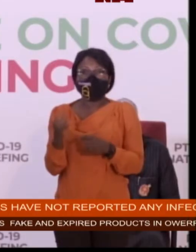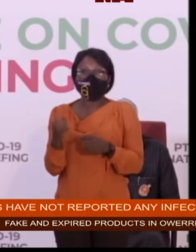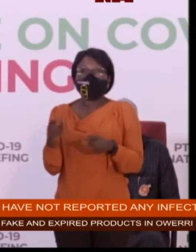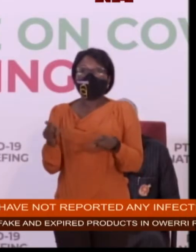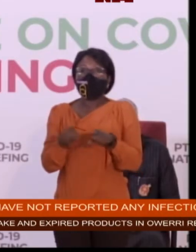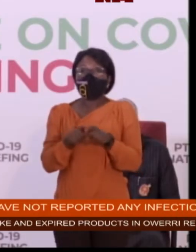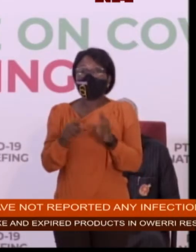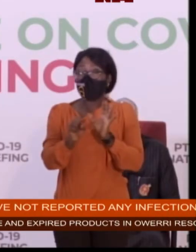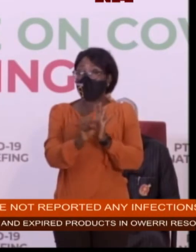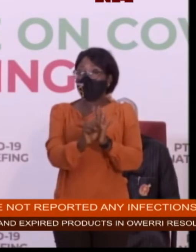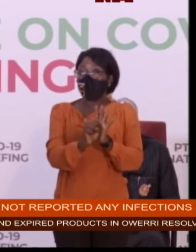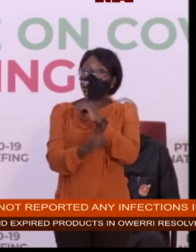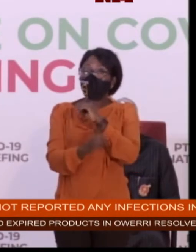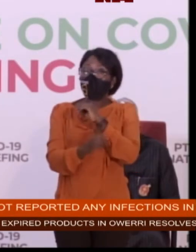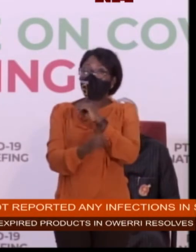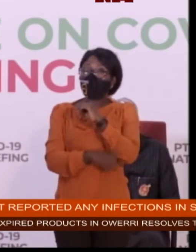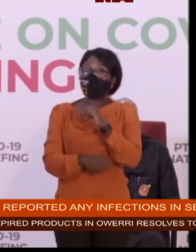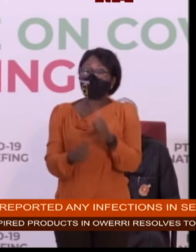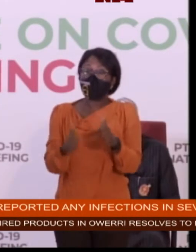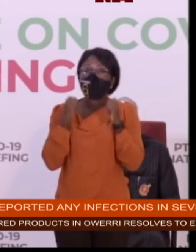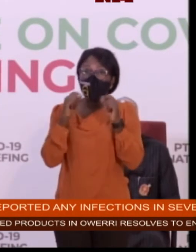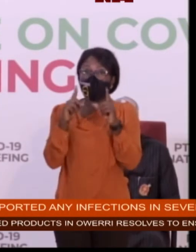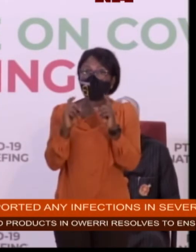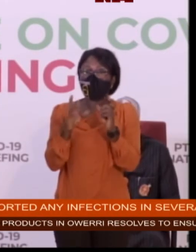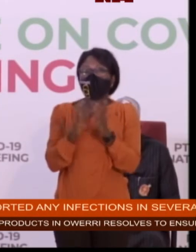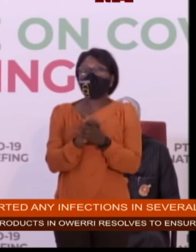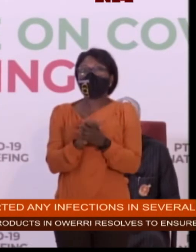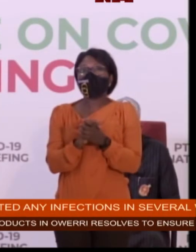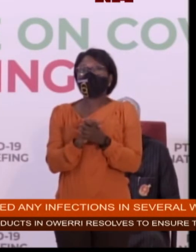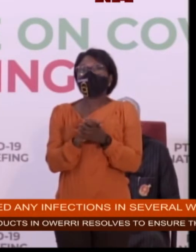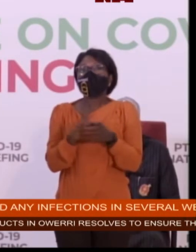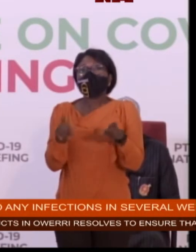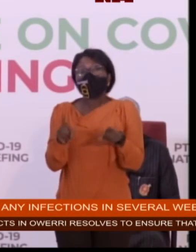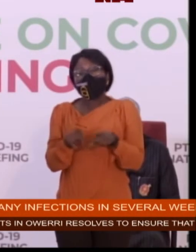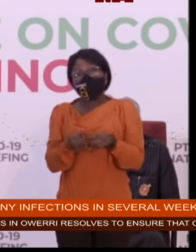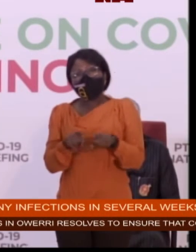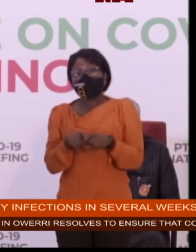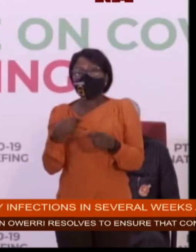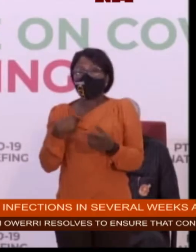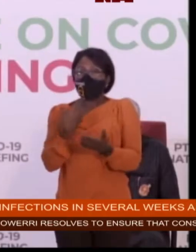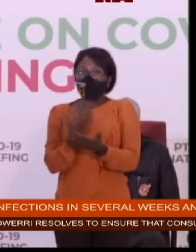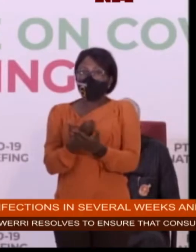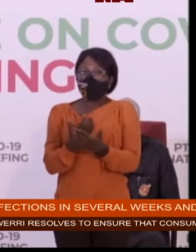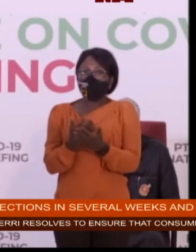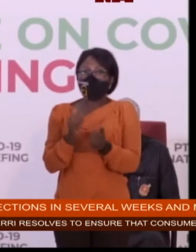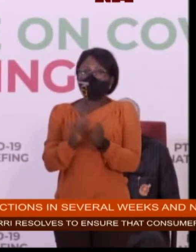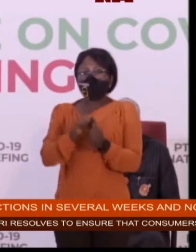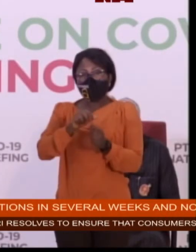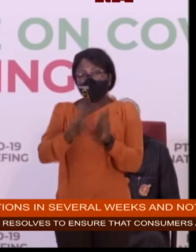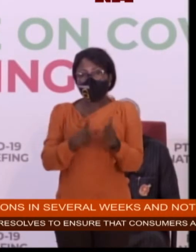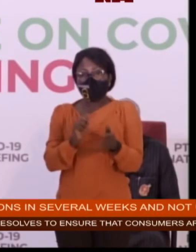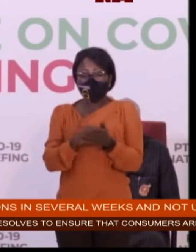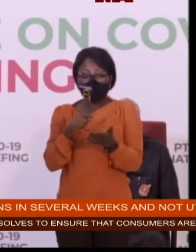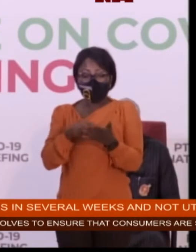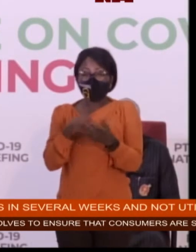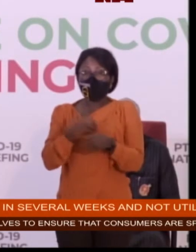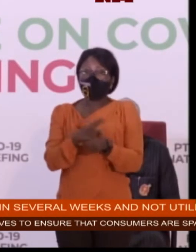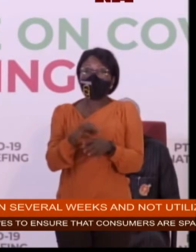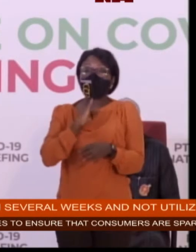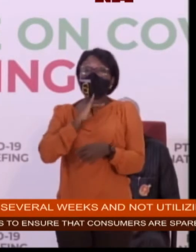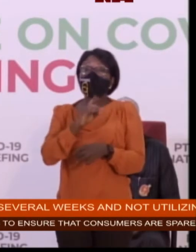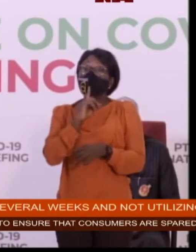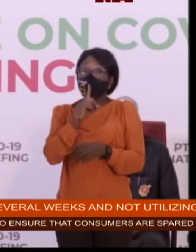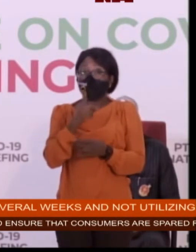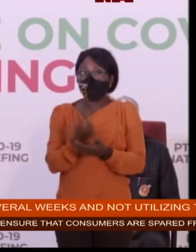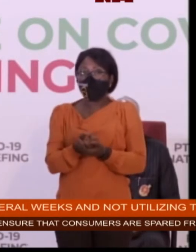annoban ba wani abu yasa ta tafi ba a lokacin illa bin irin waɗannan ka'idoji inda mutum zai ga hotunan mutane a